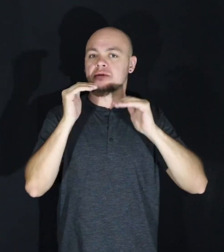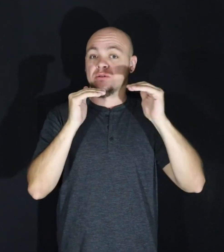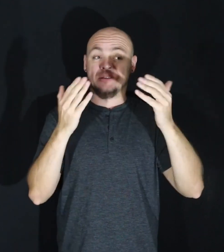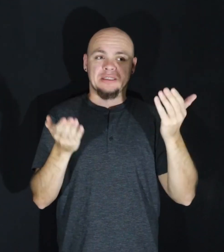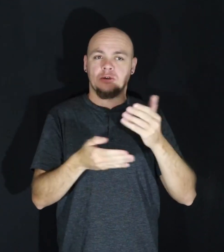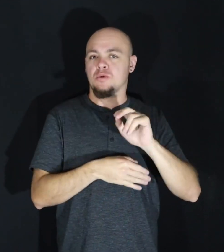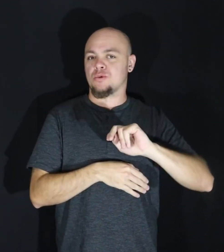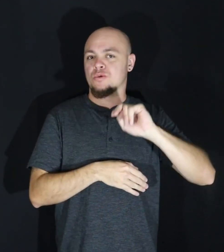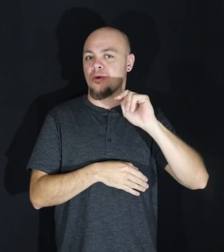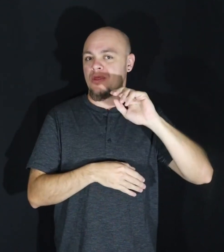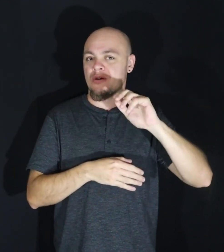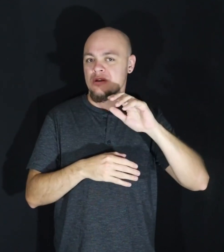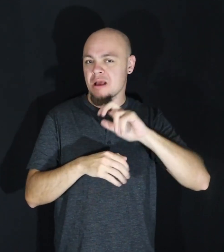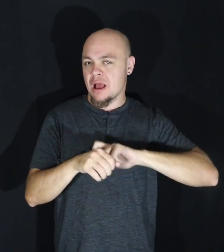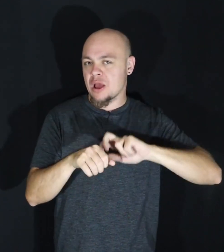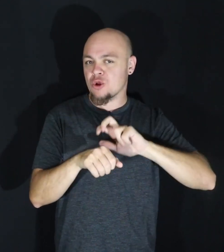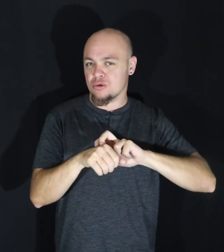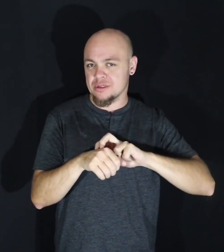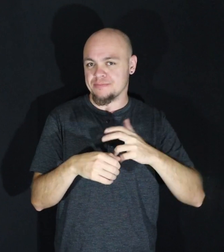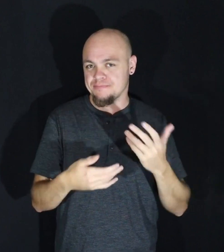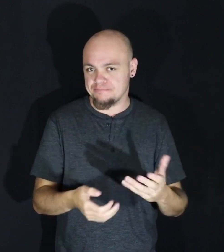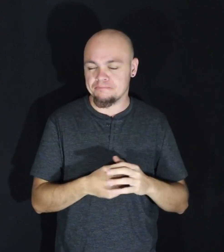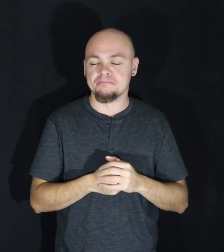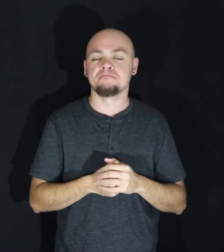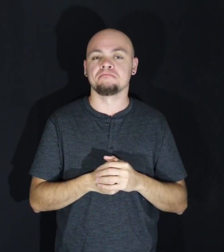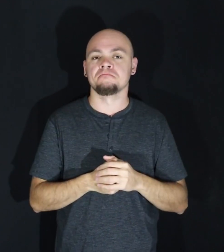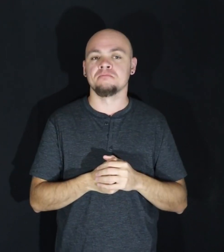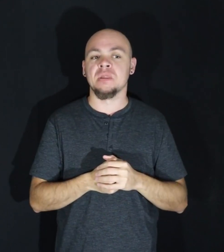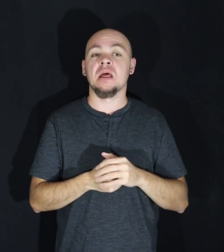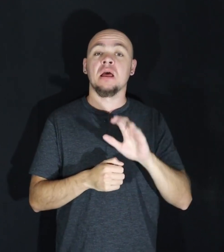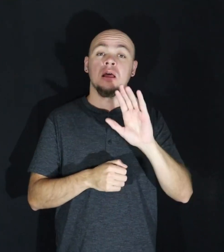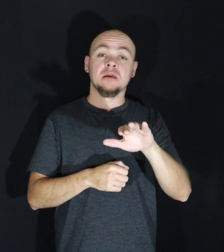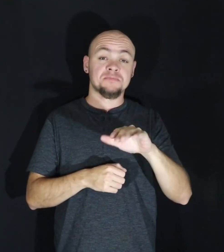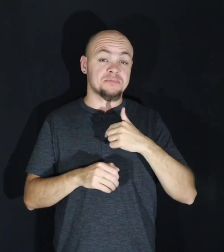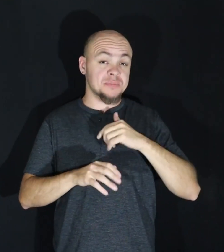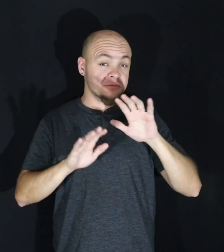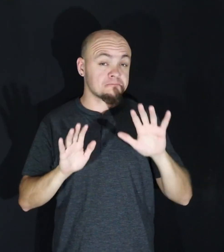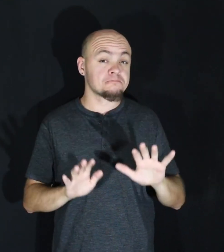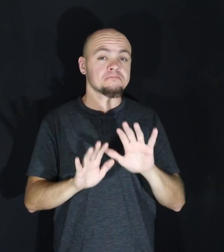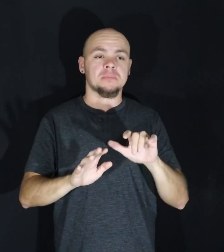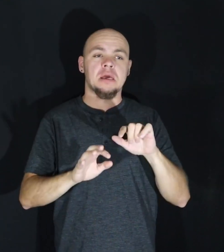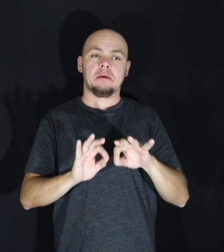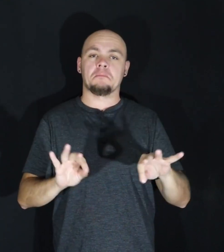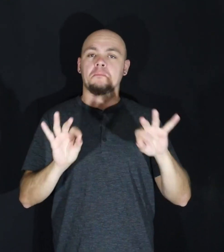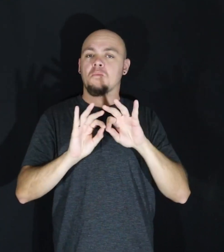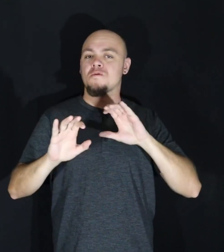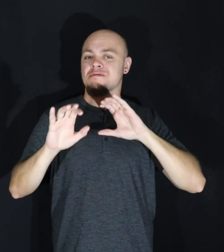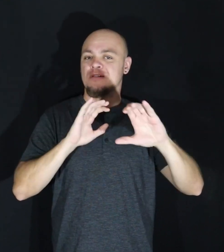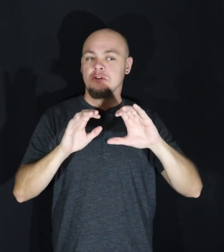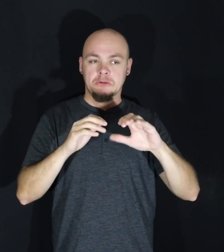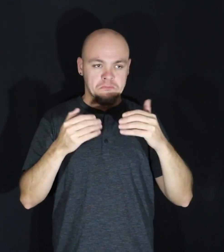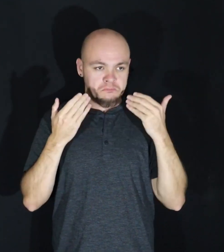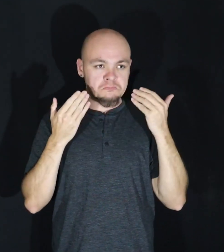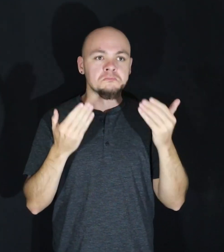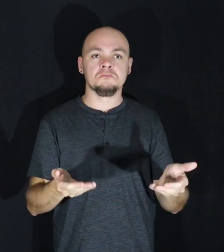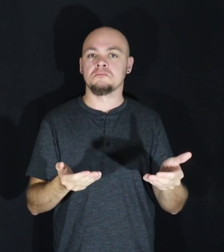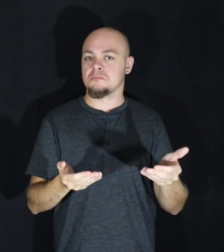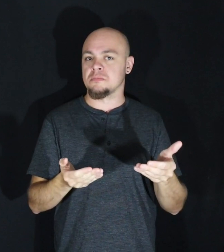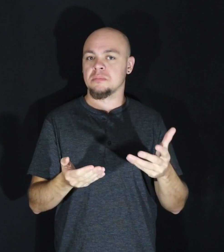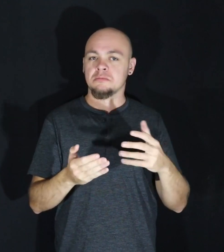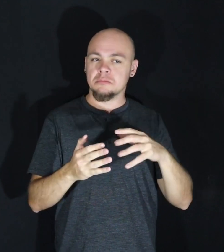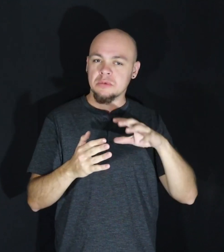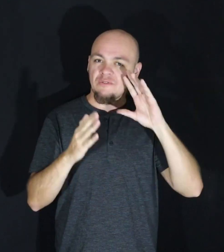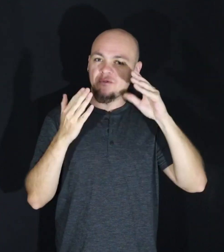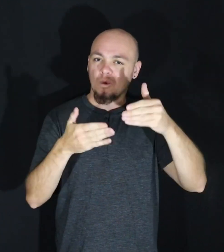in Northern Ireland. I urge you to have these important conversations about